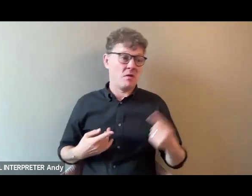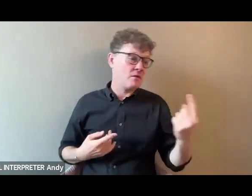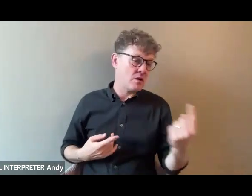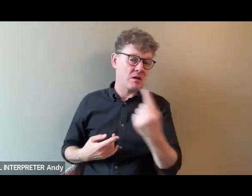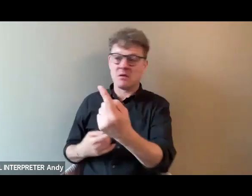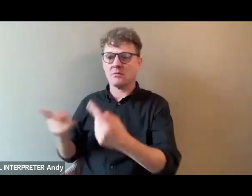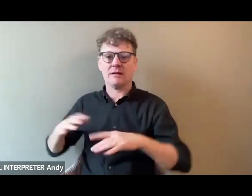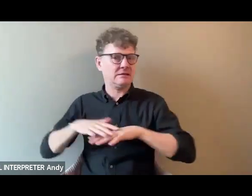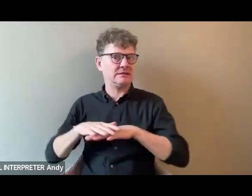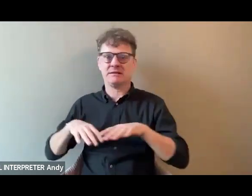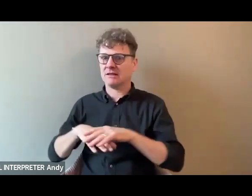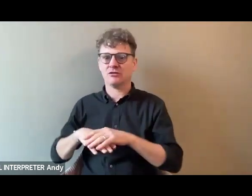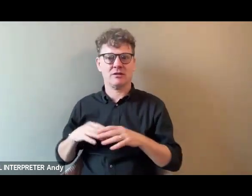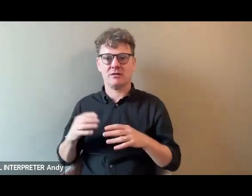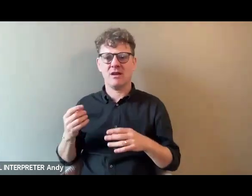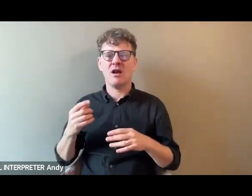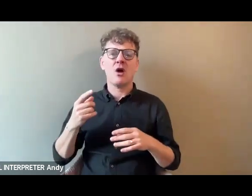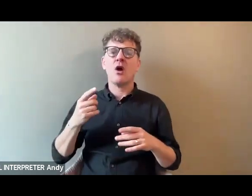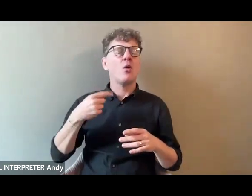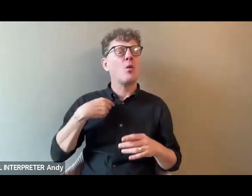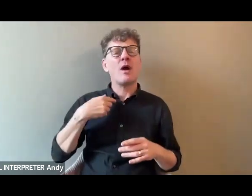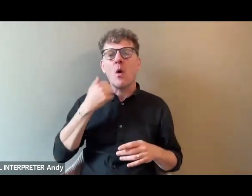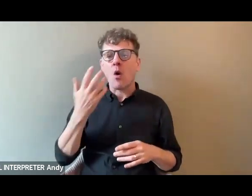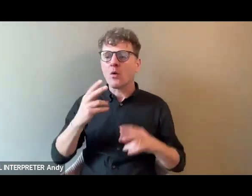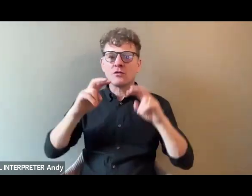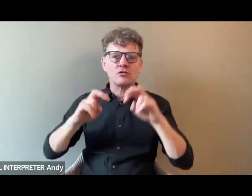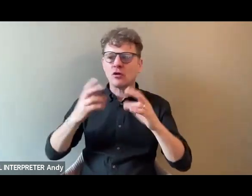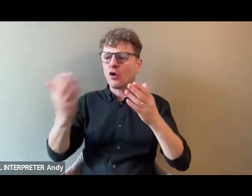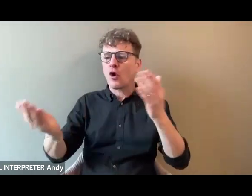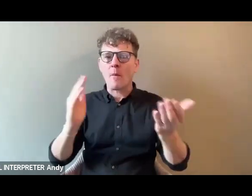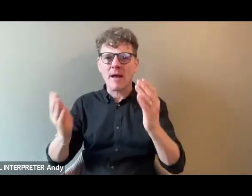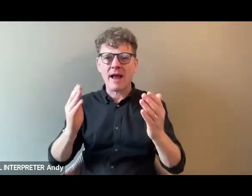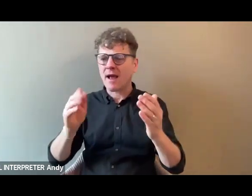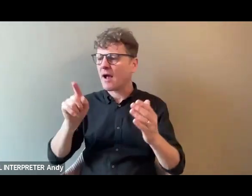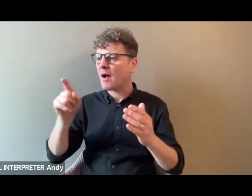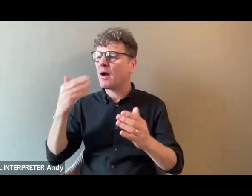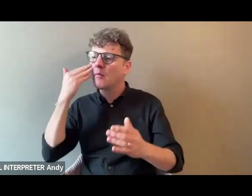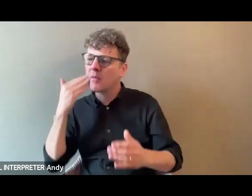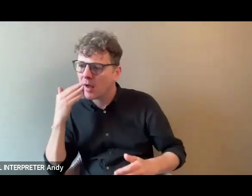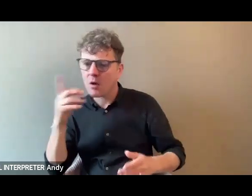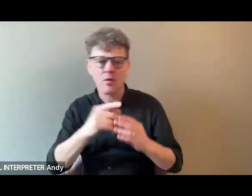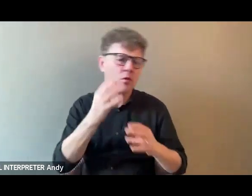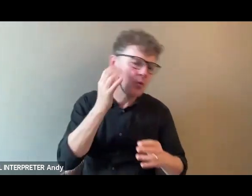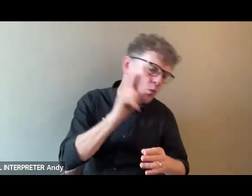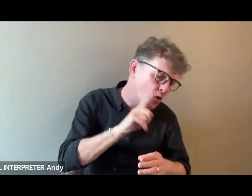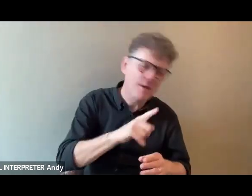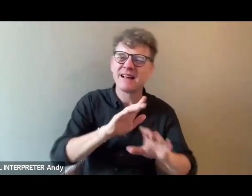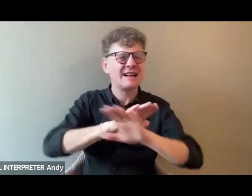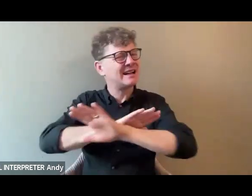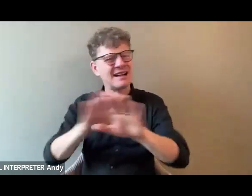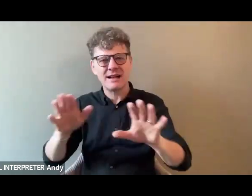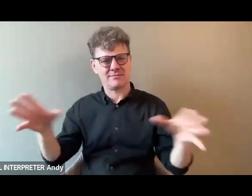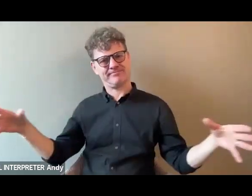one protected characteristic and another. So it has to be a conjoined effort. But